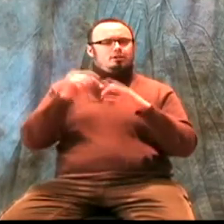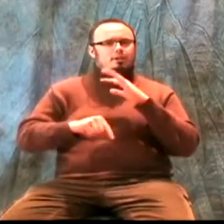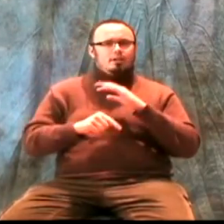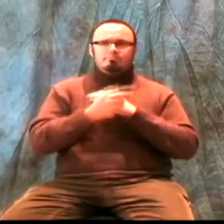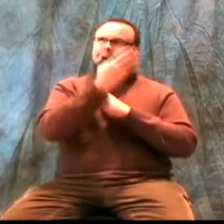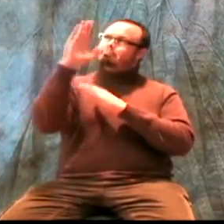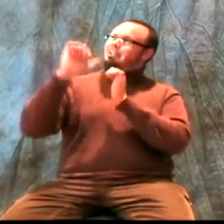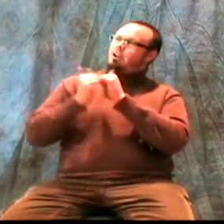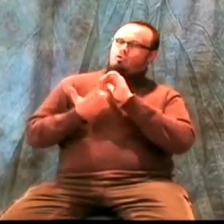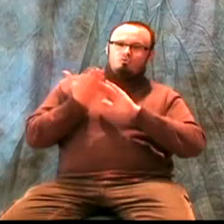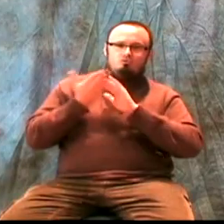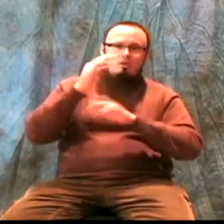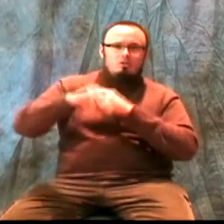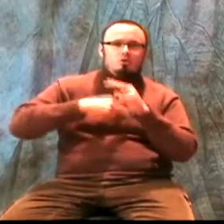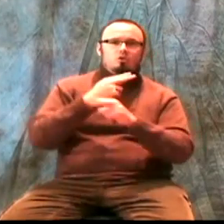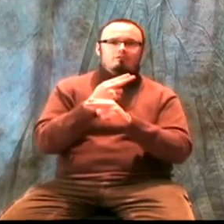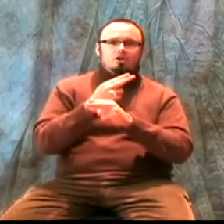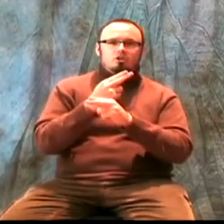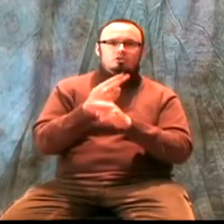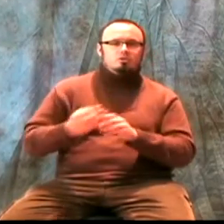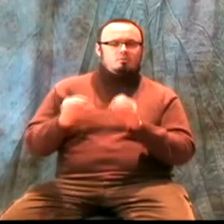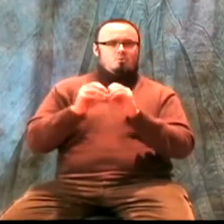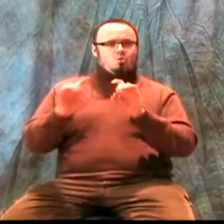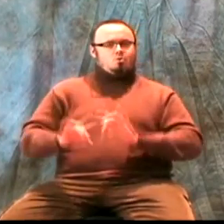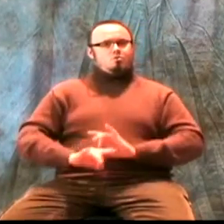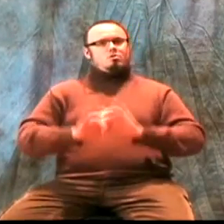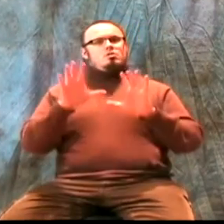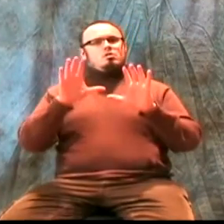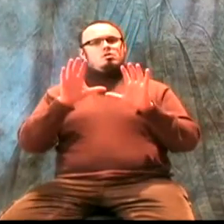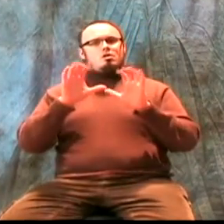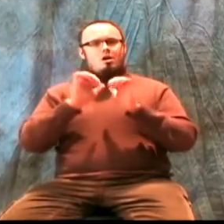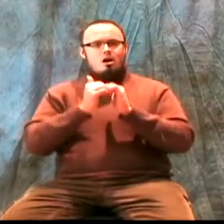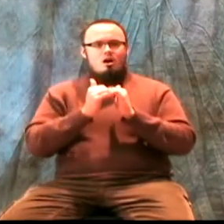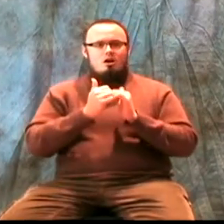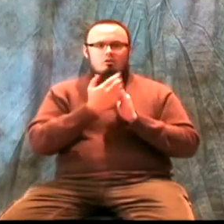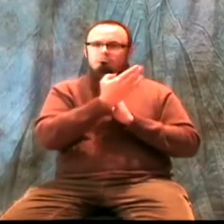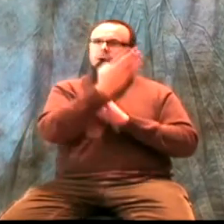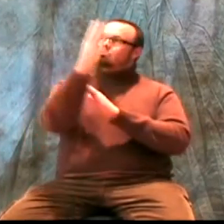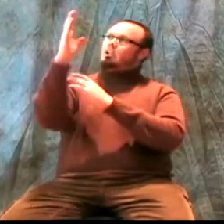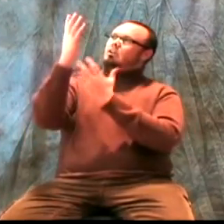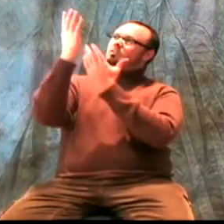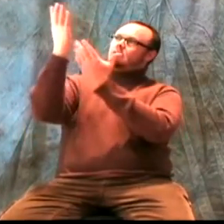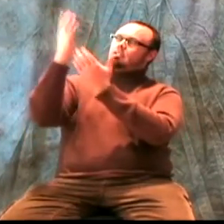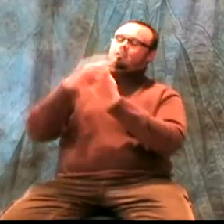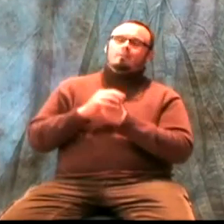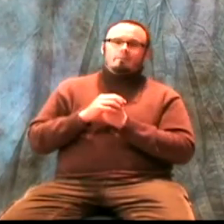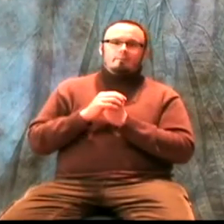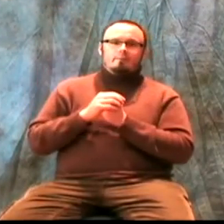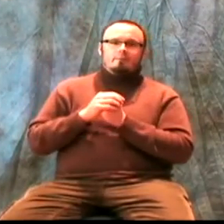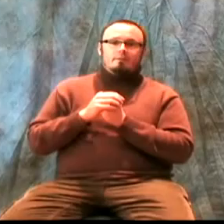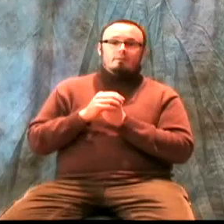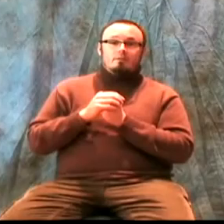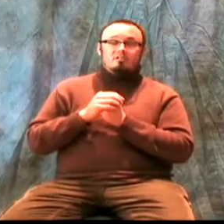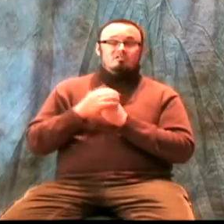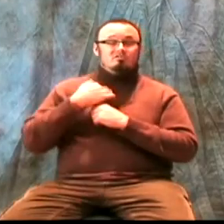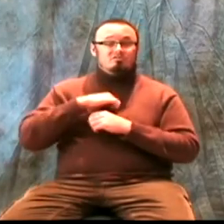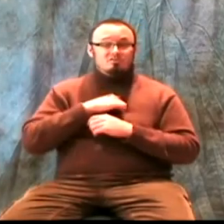powerful and more revealing glimpse of God's actual self, so to speak. We can never, as we've said, really know